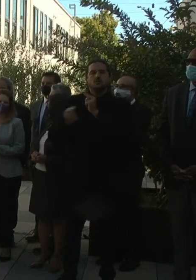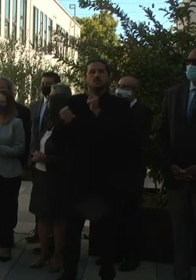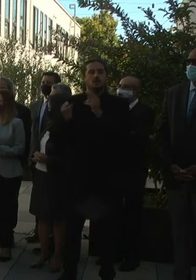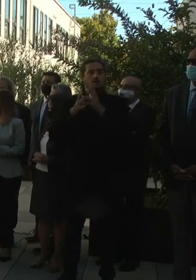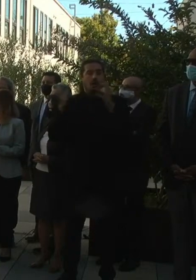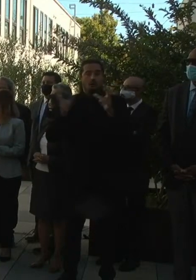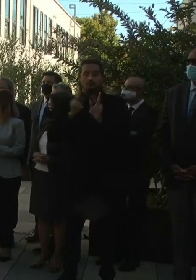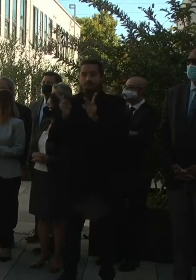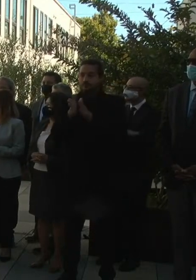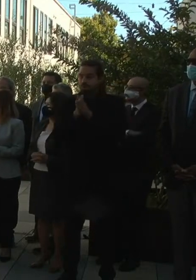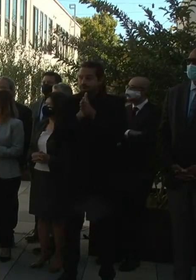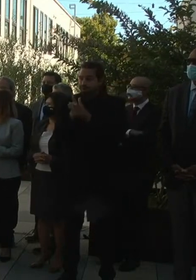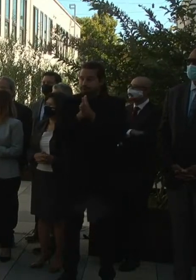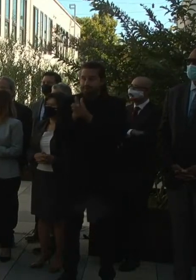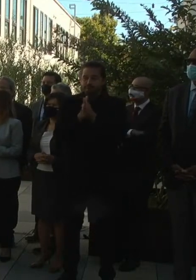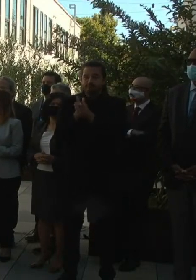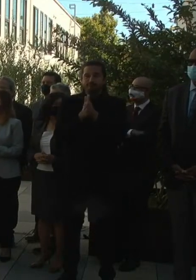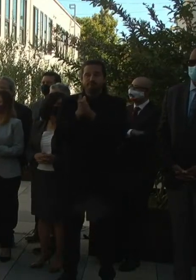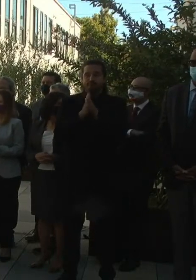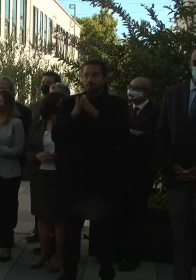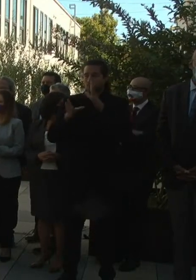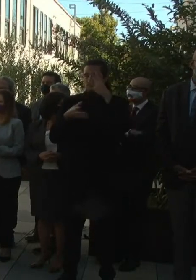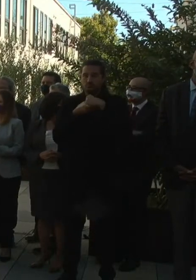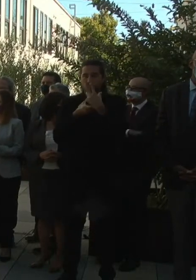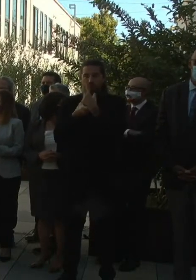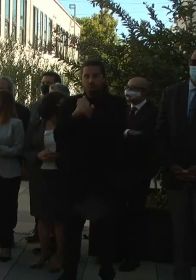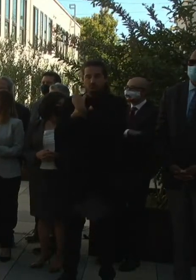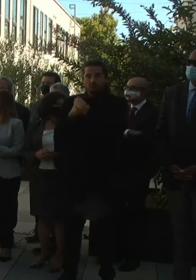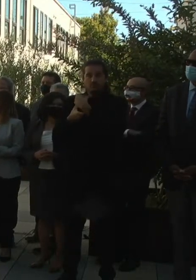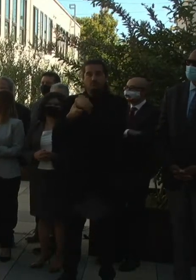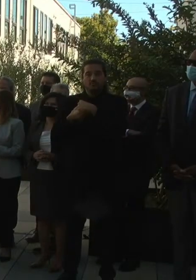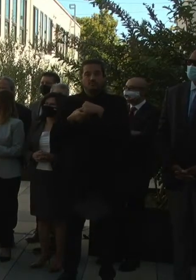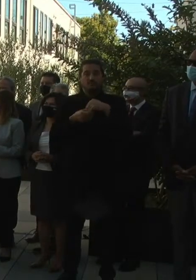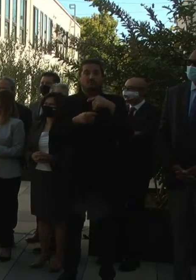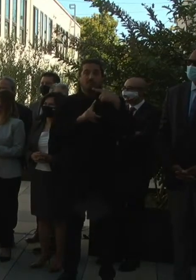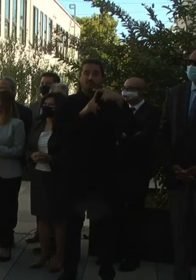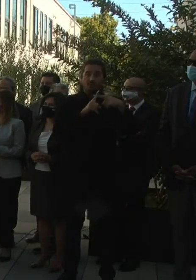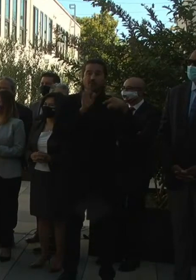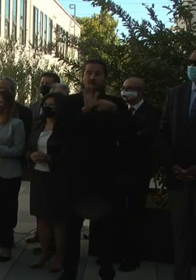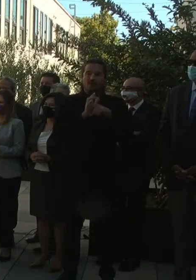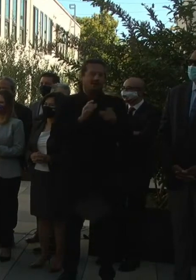pro and con. I heard more sighs on that than anything.